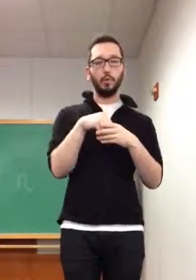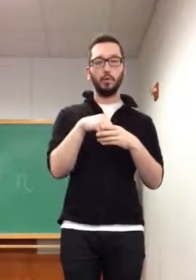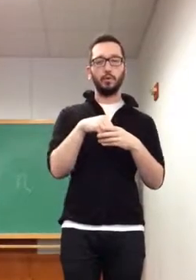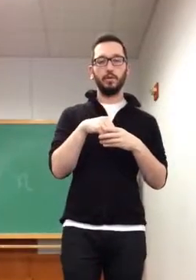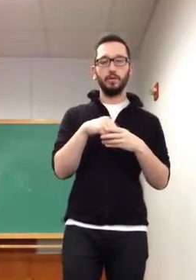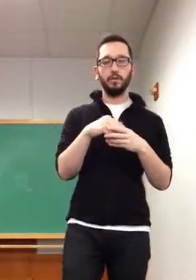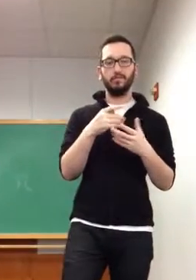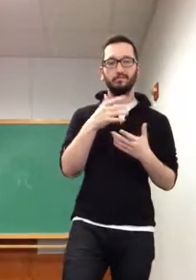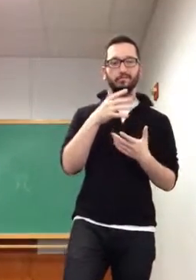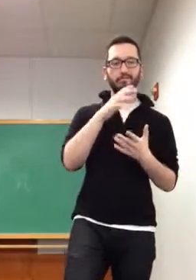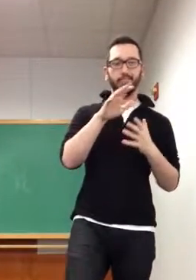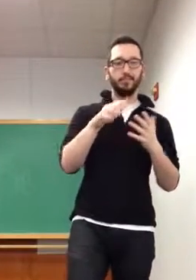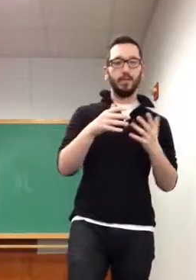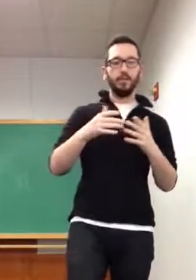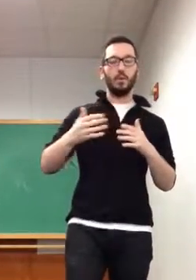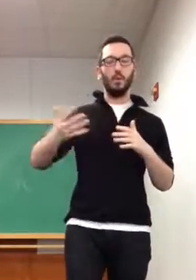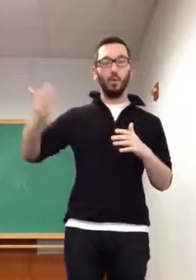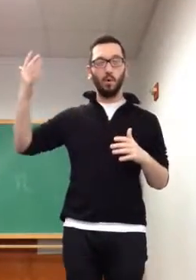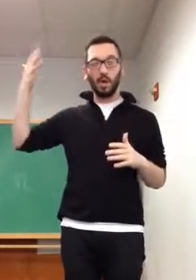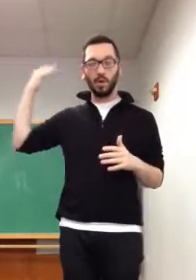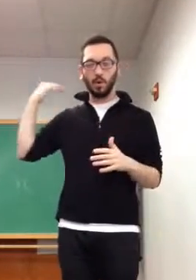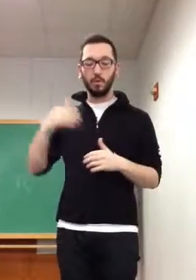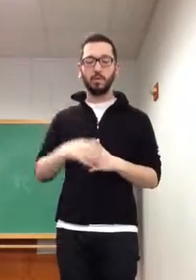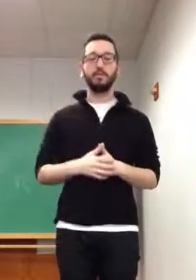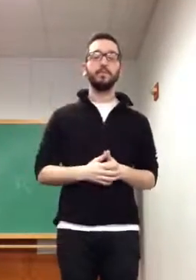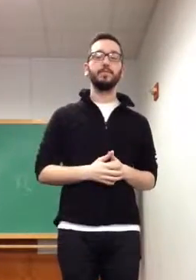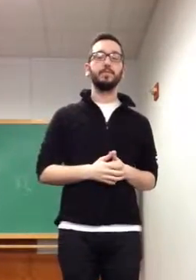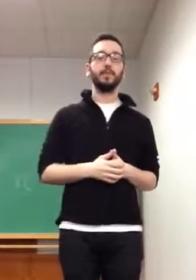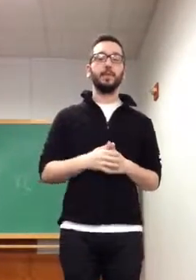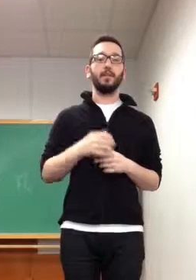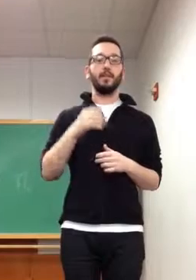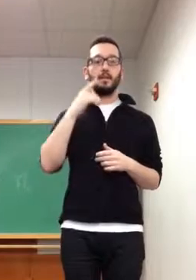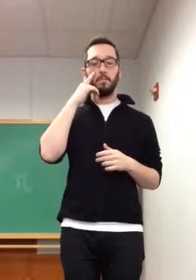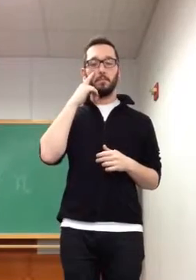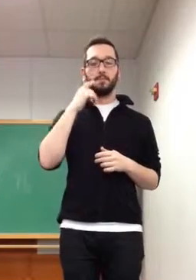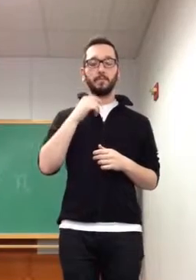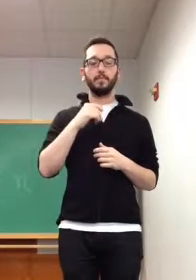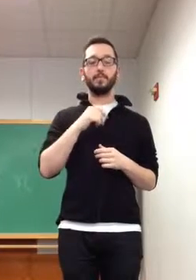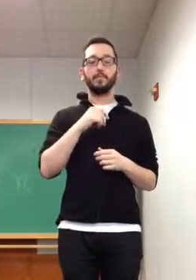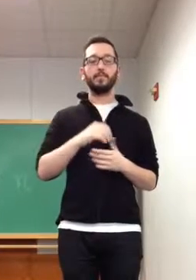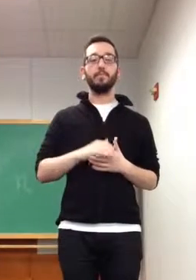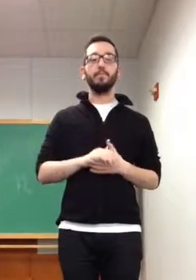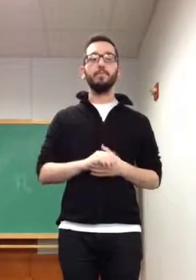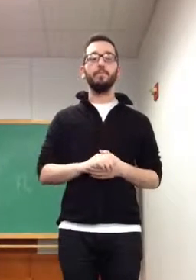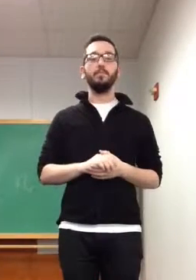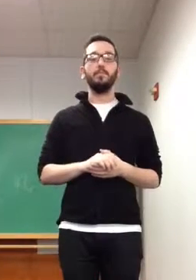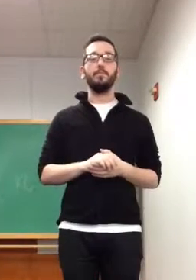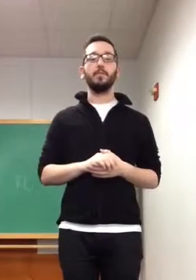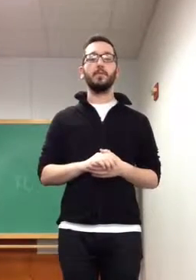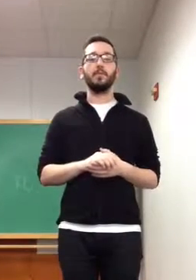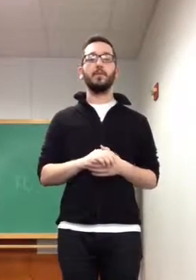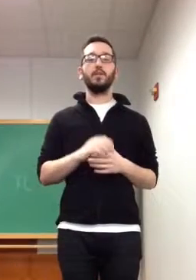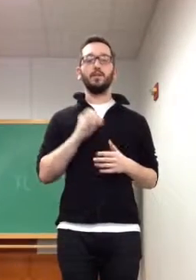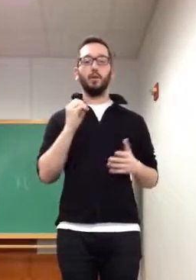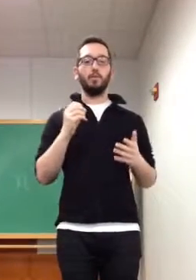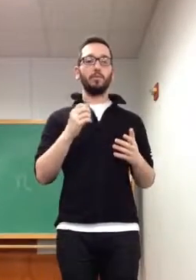would dovetail with the early stages of American history. So a sort of a coup came about in the